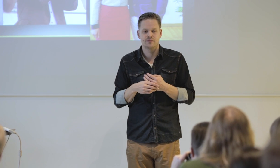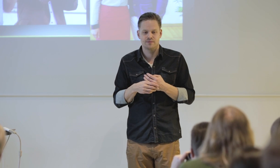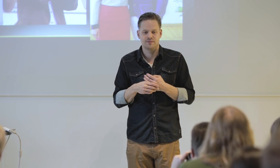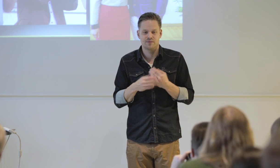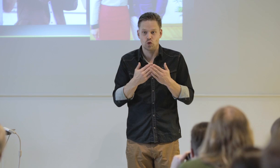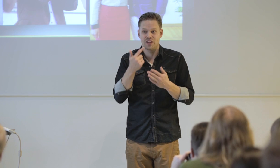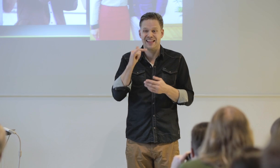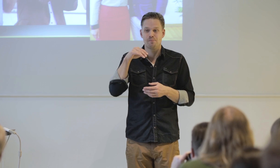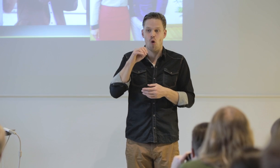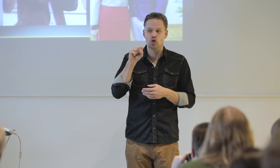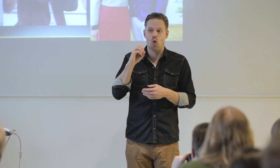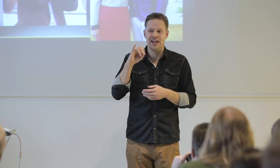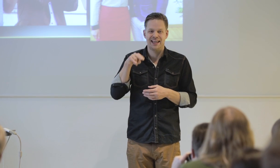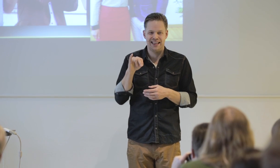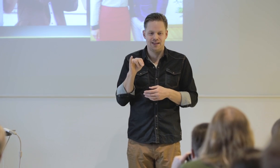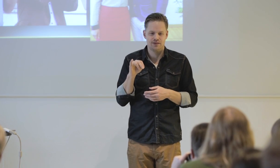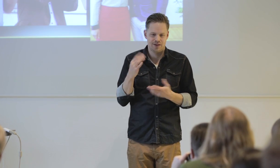a contract with the foreign ministry, with Timo Soini,